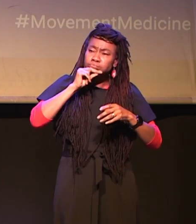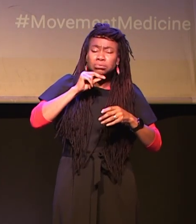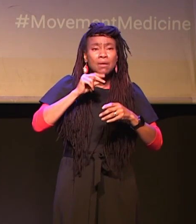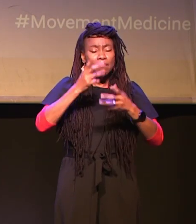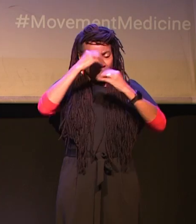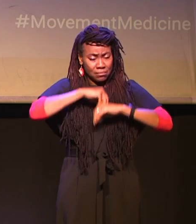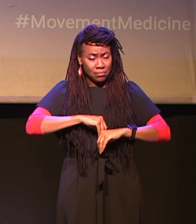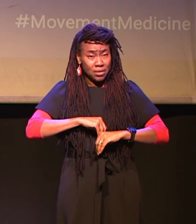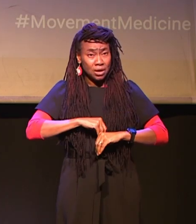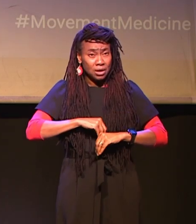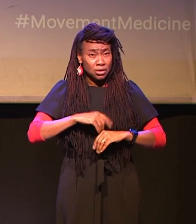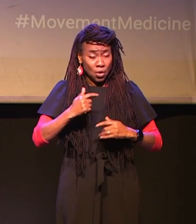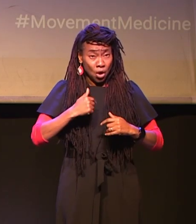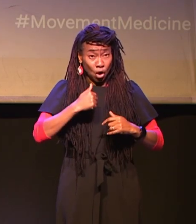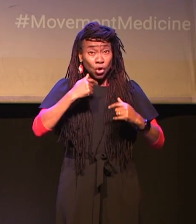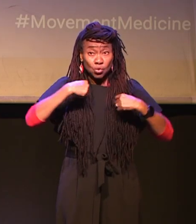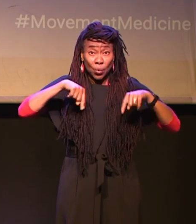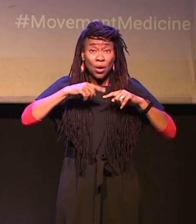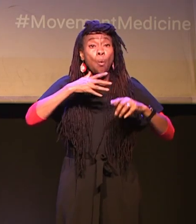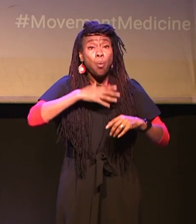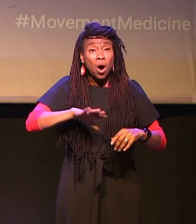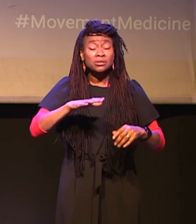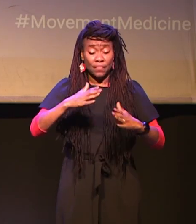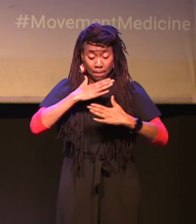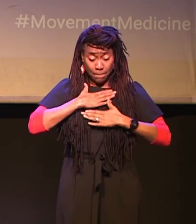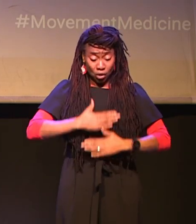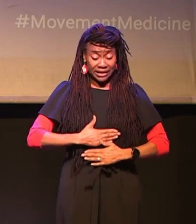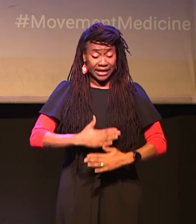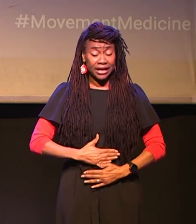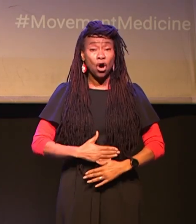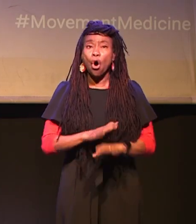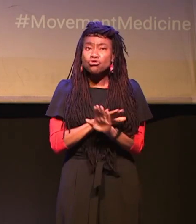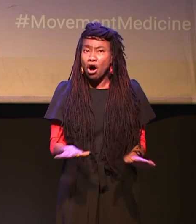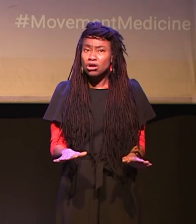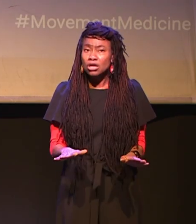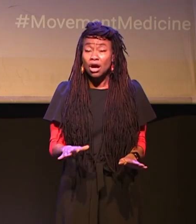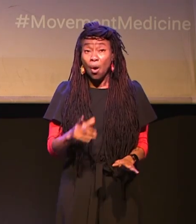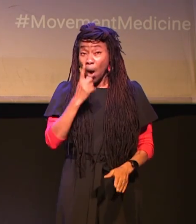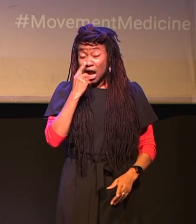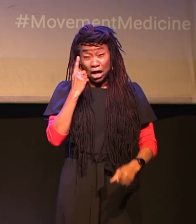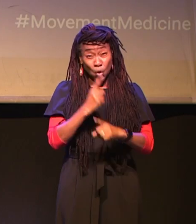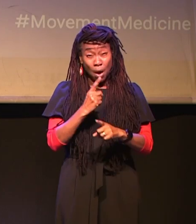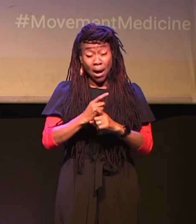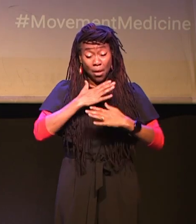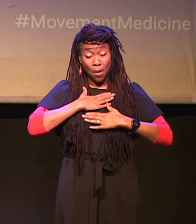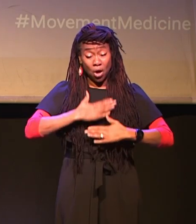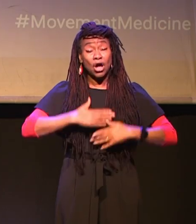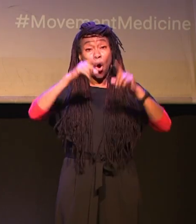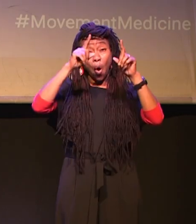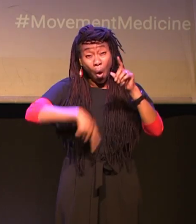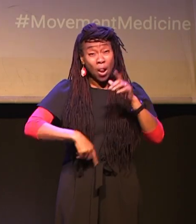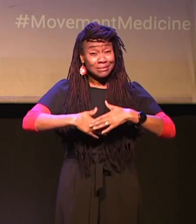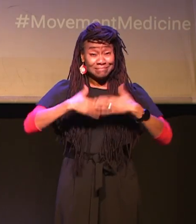do we want the body or not? Because we be talking about the body all day long. And you got to keep your body